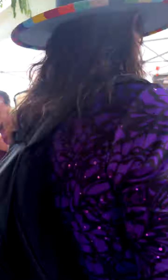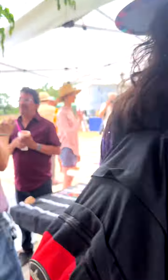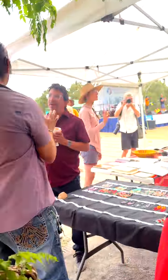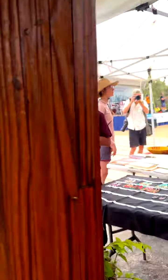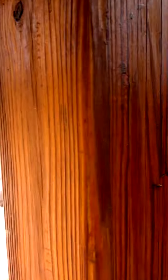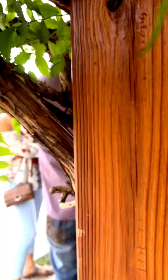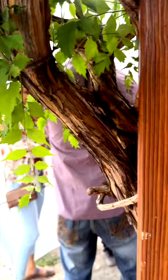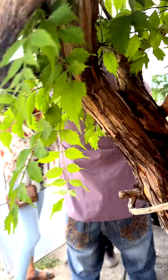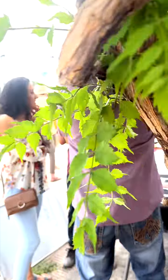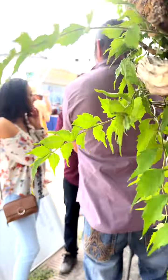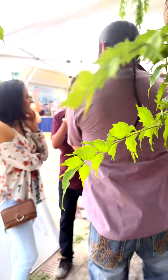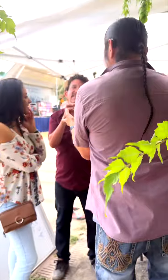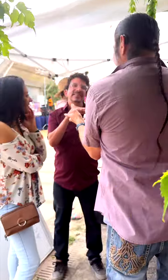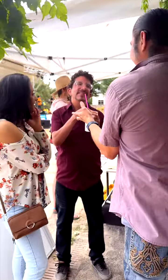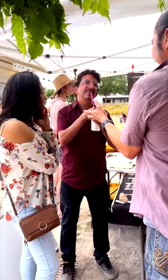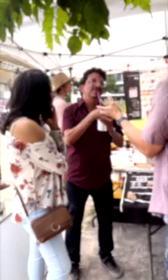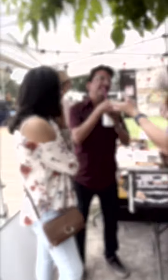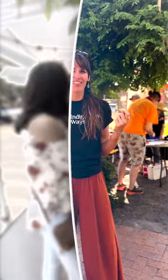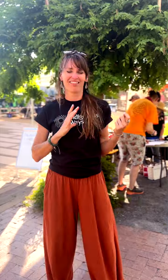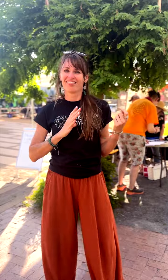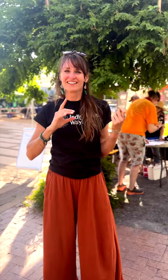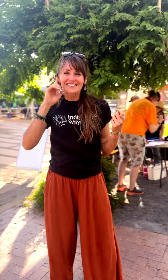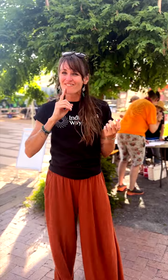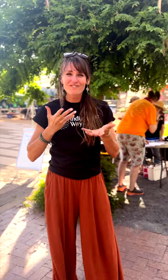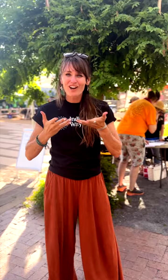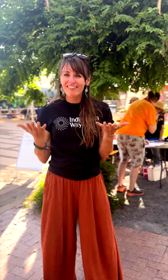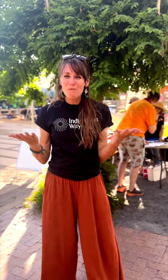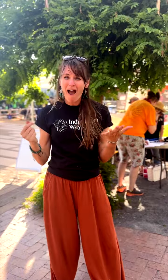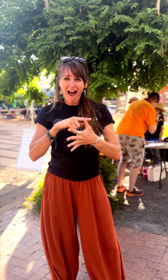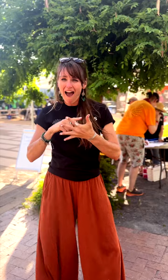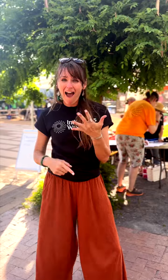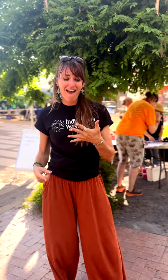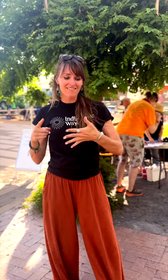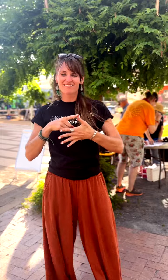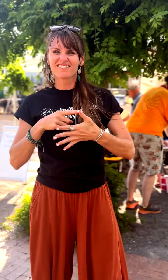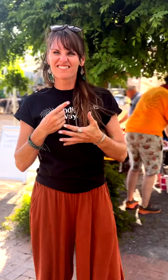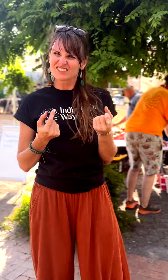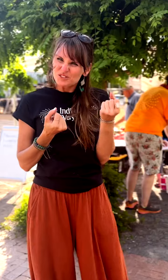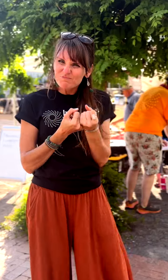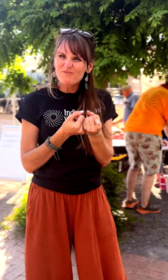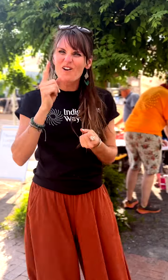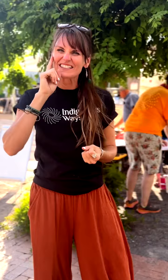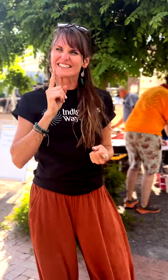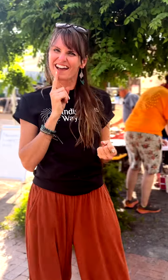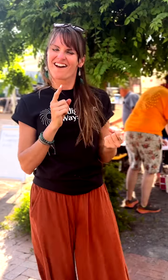Please make sure you guys check these individuals out again. All right, you guys. So if all of us were to at least, be sure to